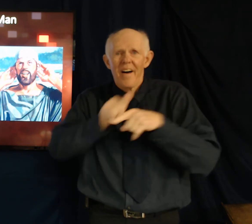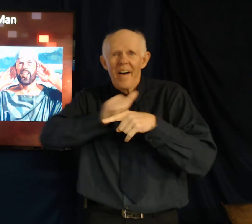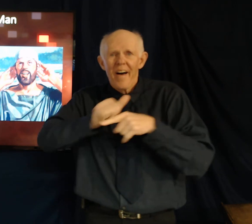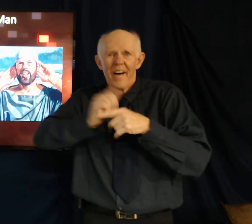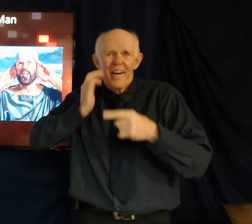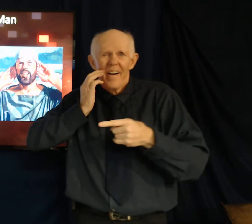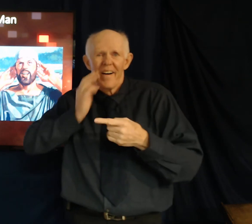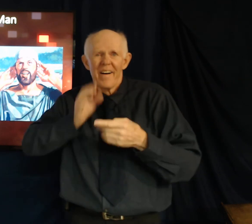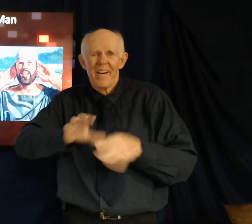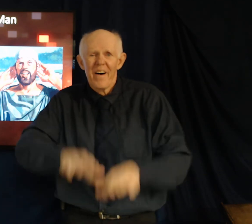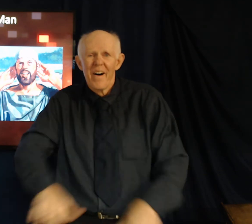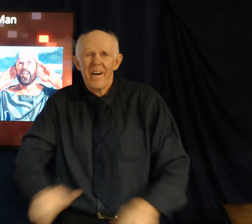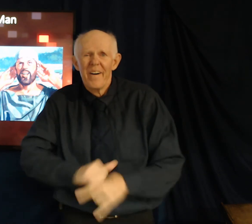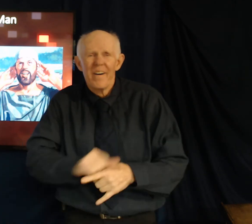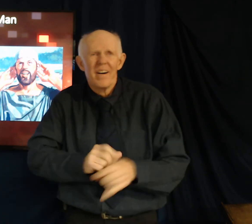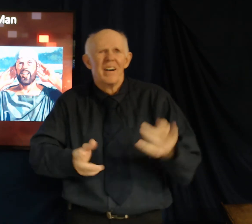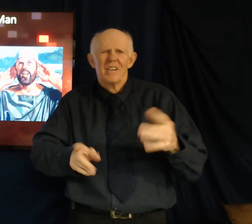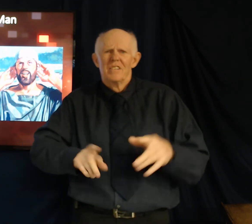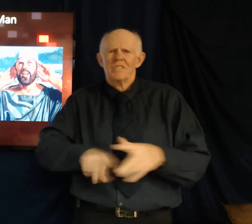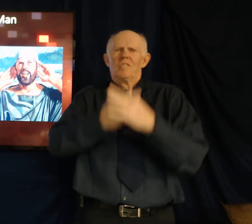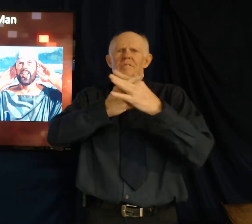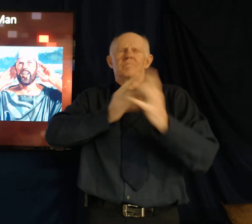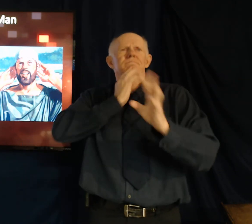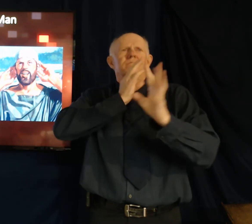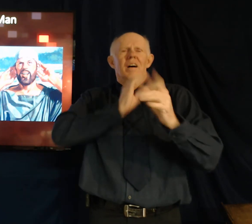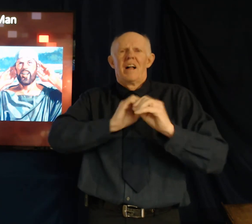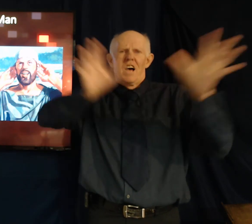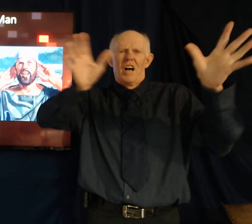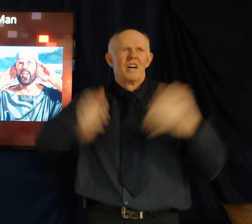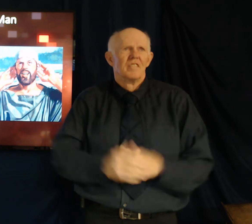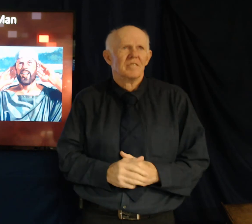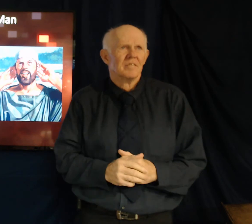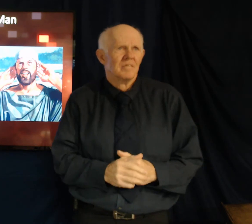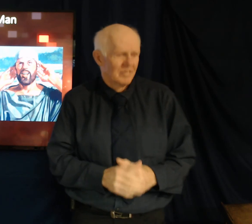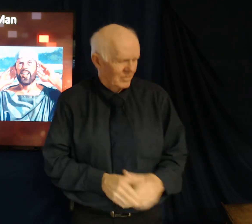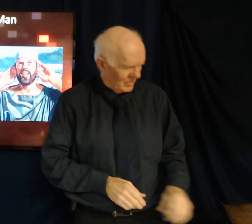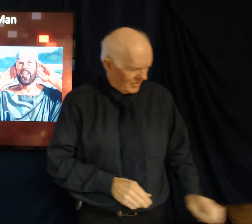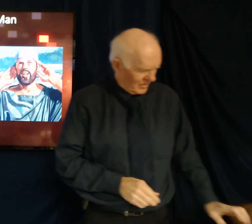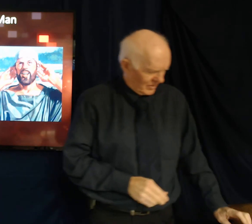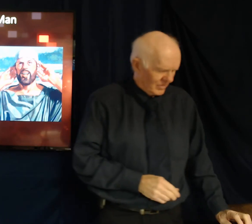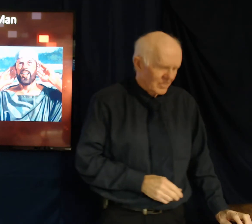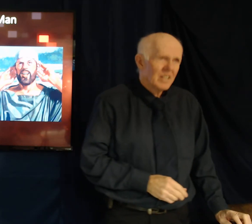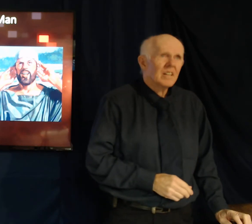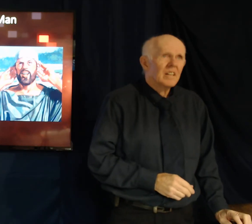You know, sometimes in practice say mom and dad. we can talk clearly. He could talk clearly.